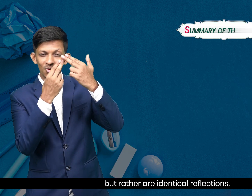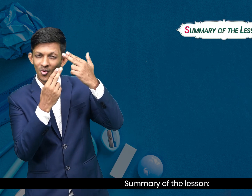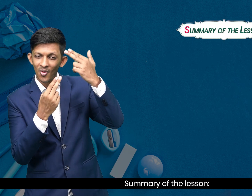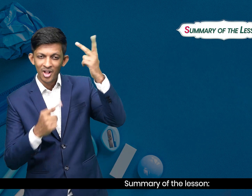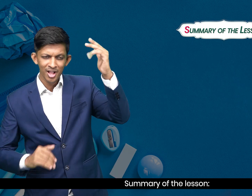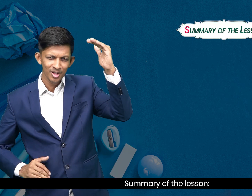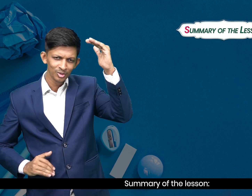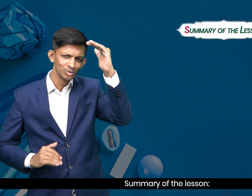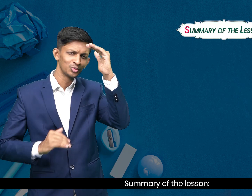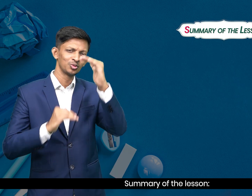Summary of the lesson.